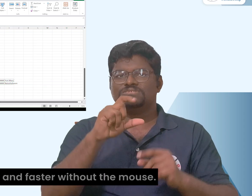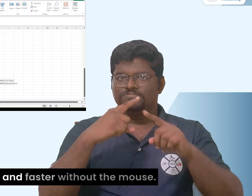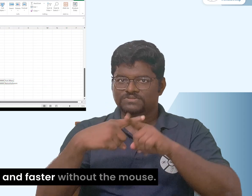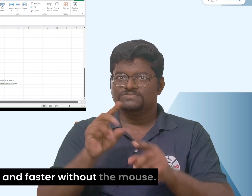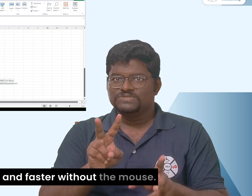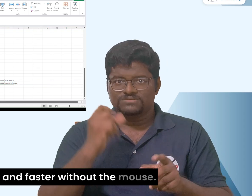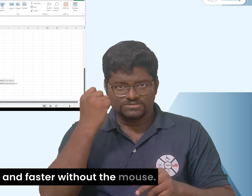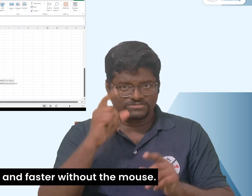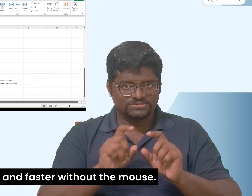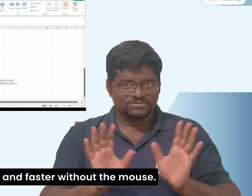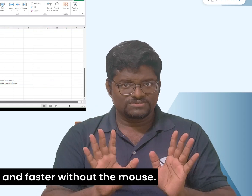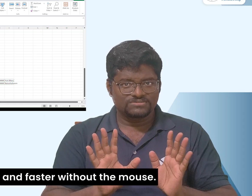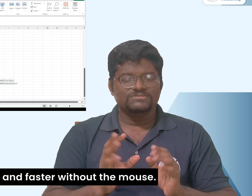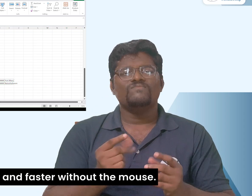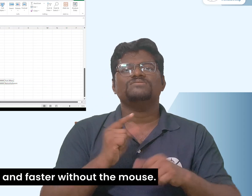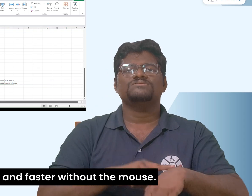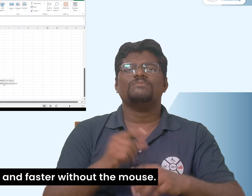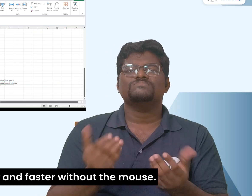Much easier and faster without the mouse.